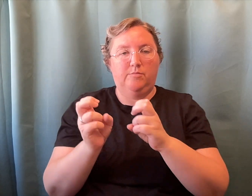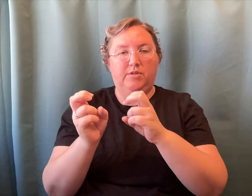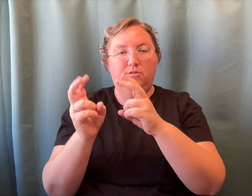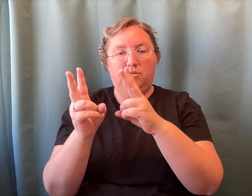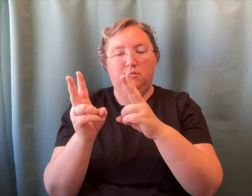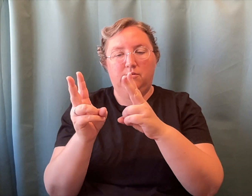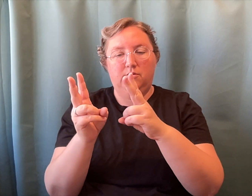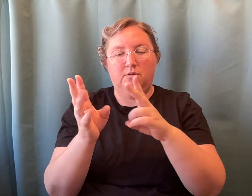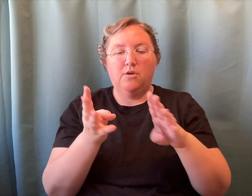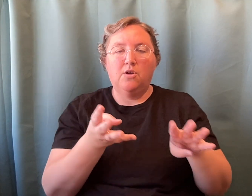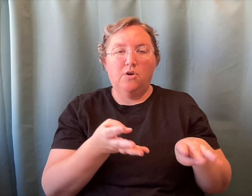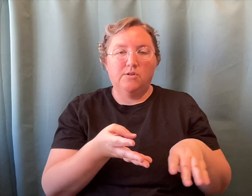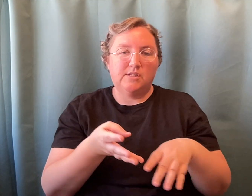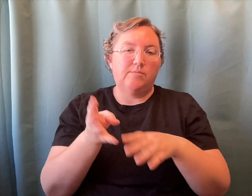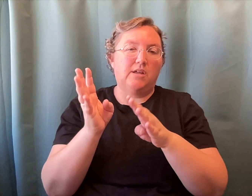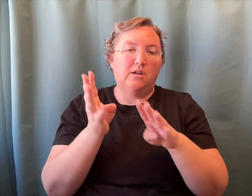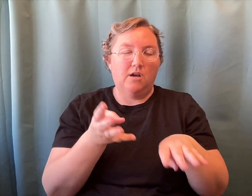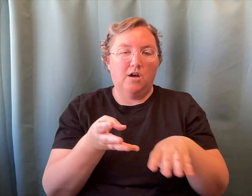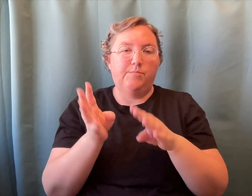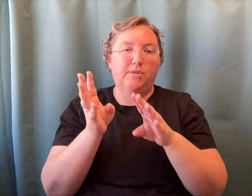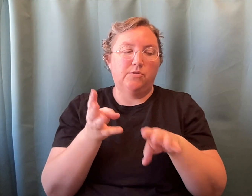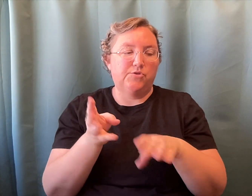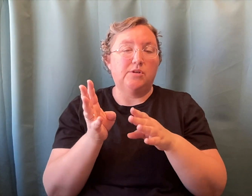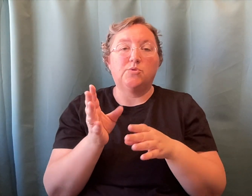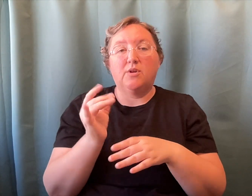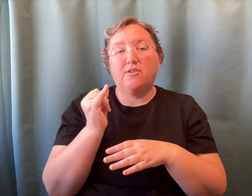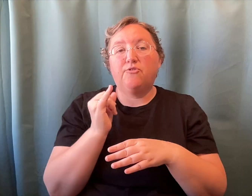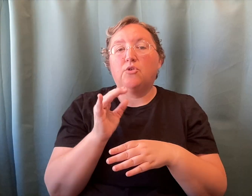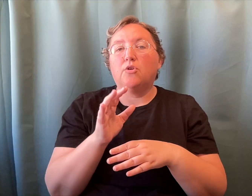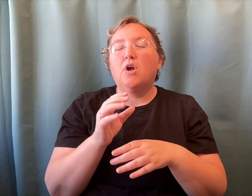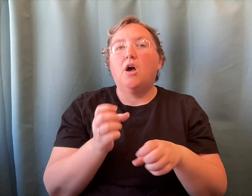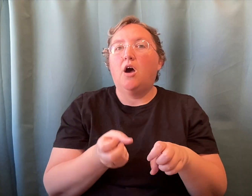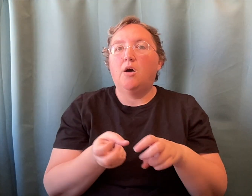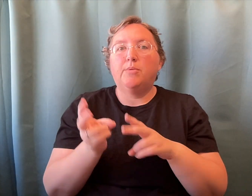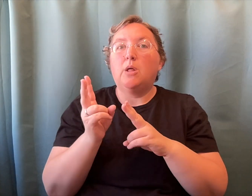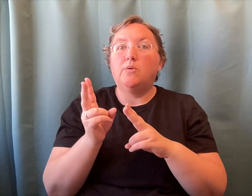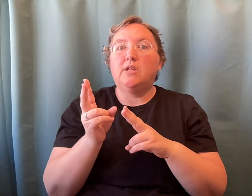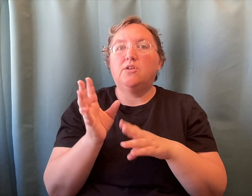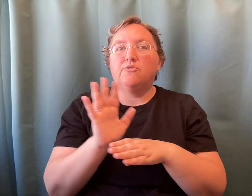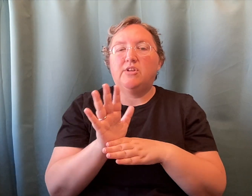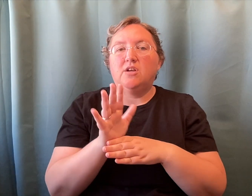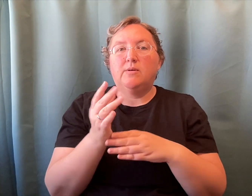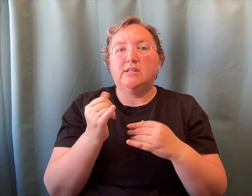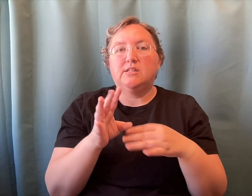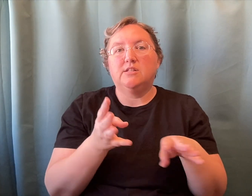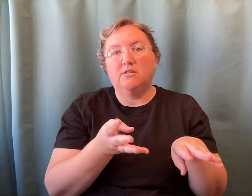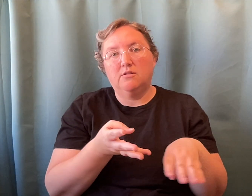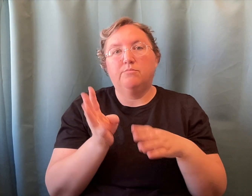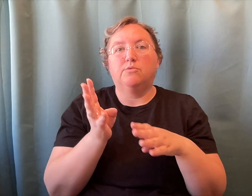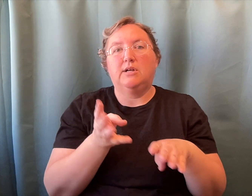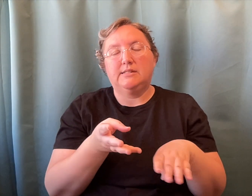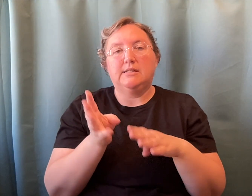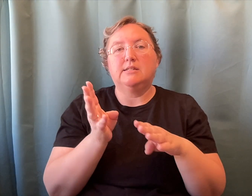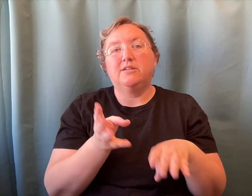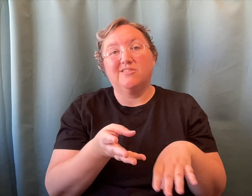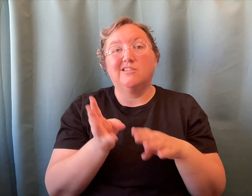Upload. Same thing, upload stream. So if you're uploading your video and it's still processing your thing,